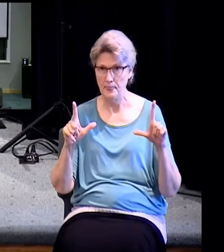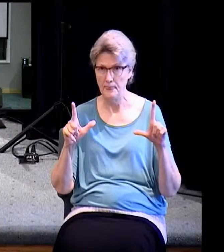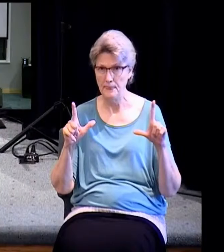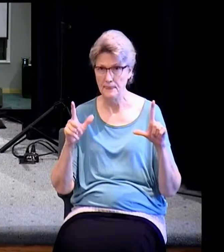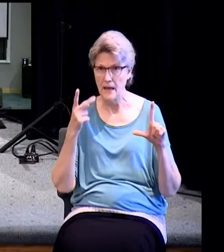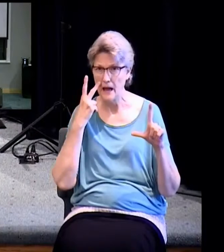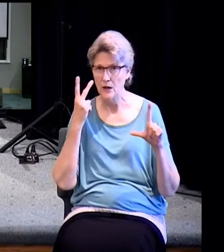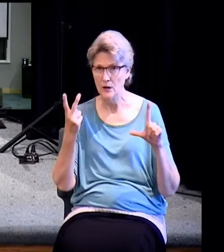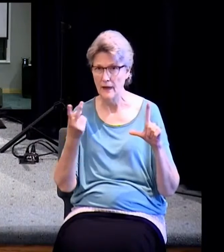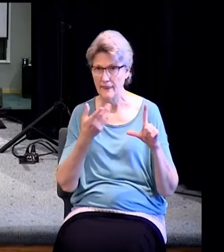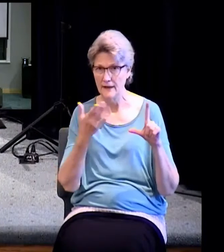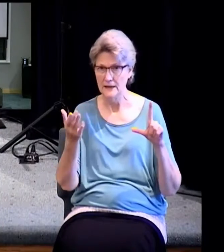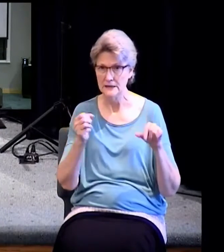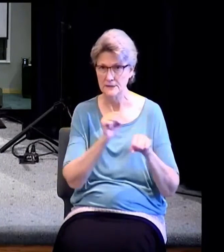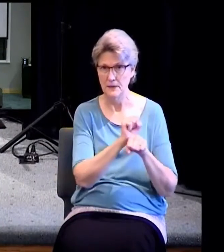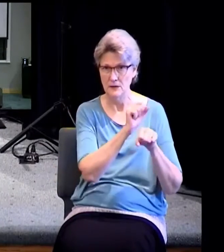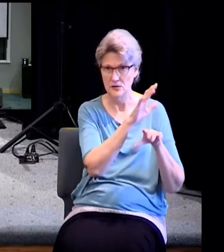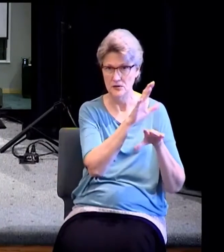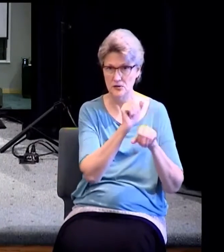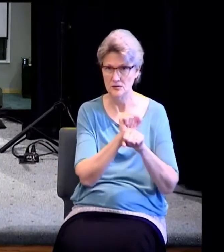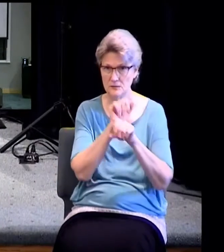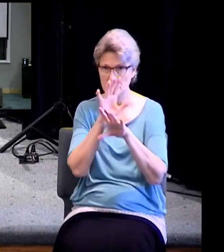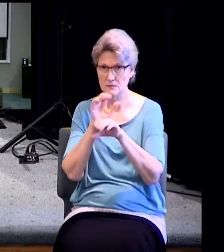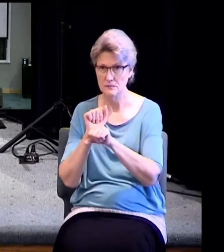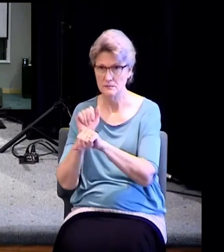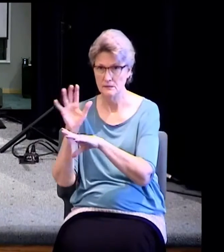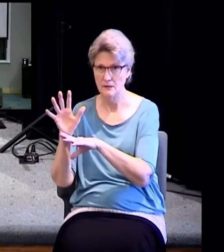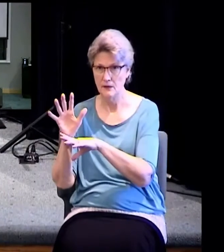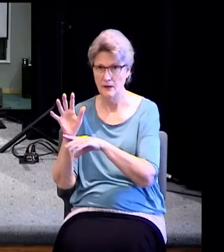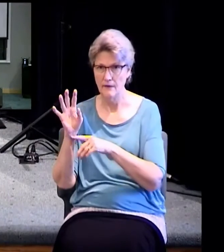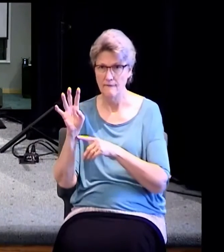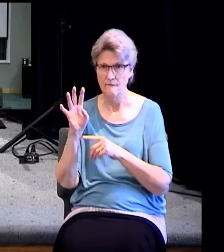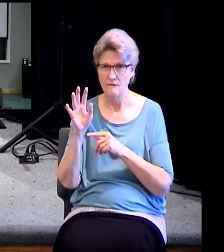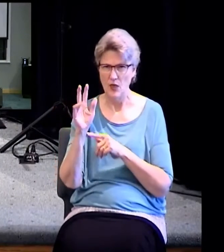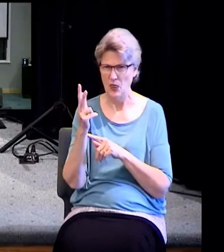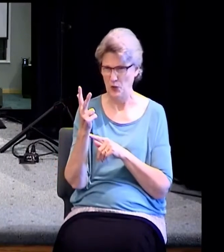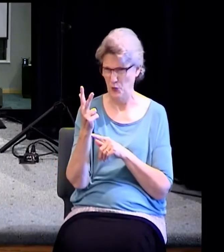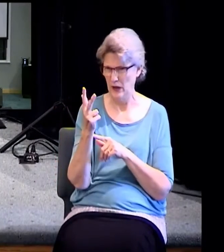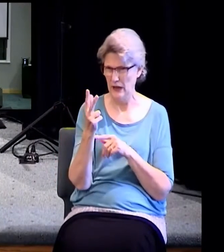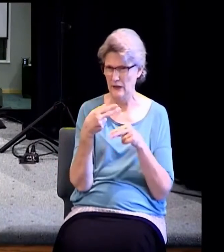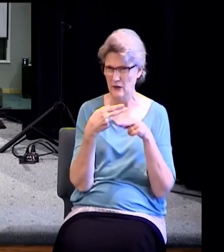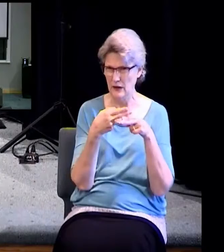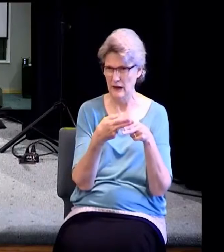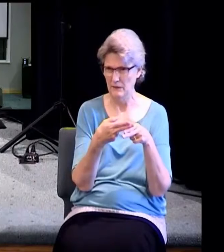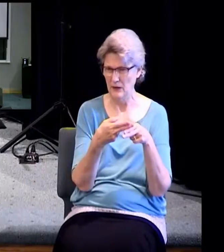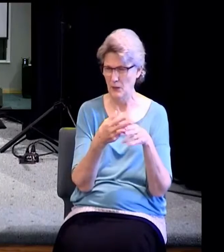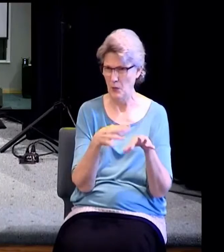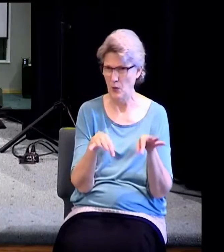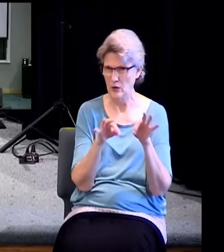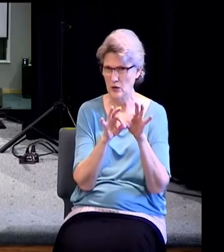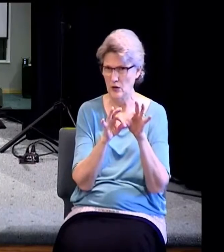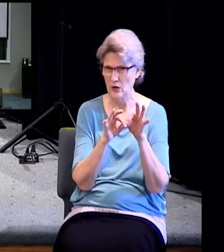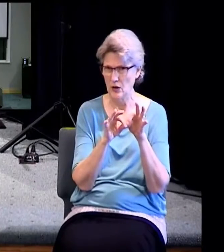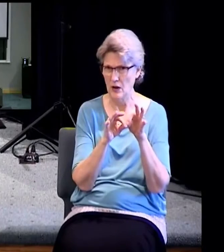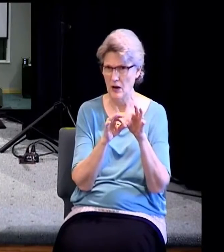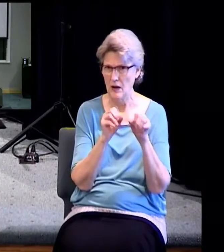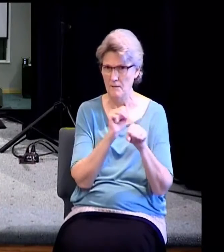at these mountains, and it's amazing. There are three that are mentioned that are significant: Mount